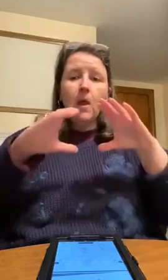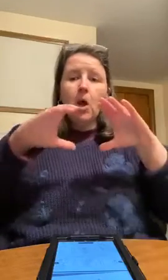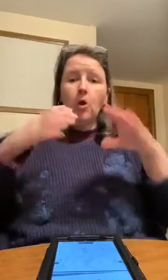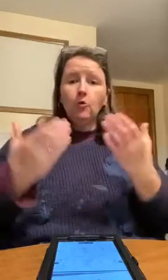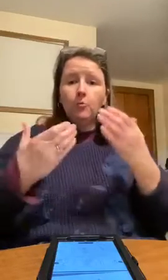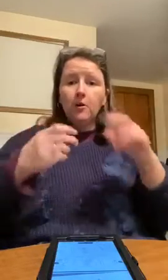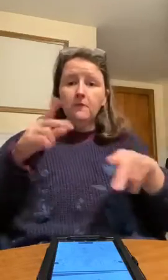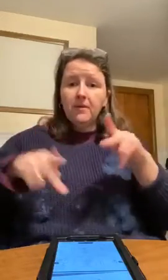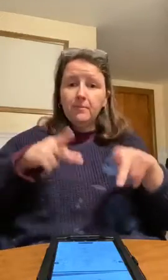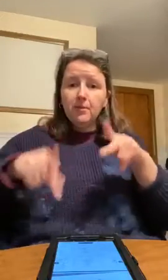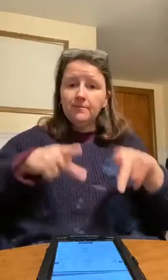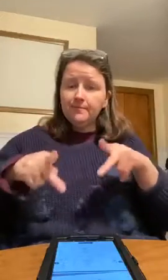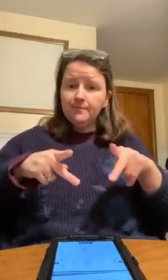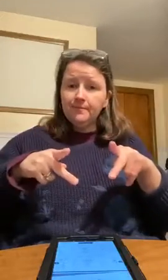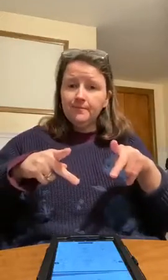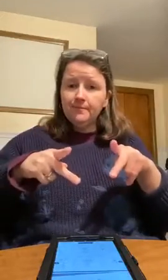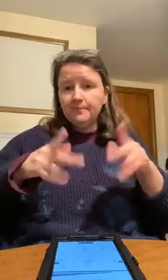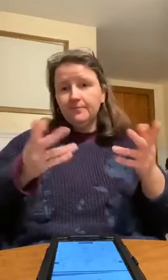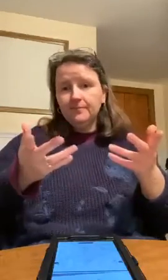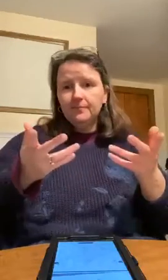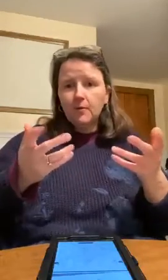A group of people. Okay.